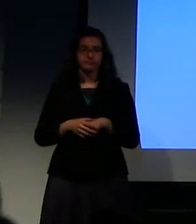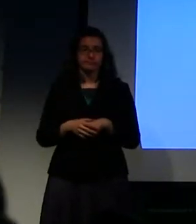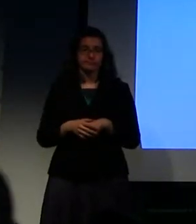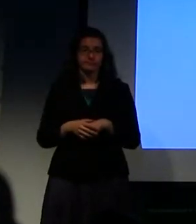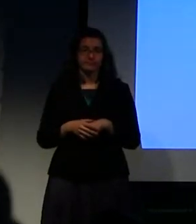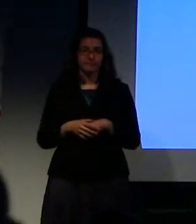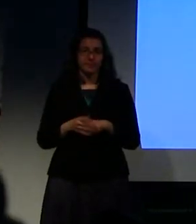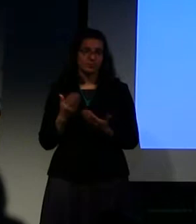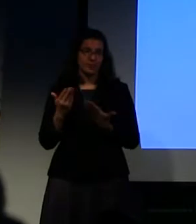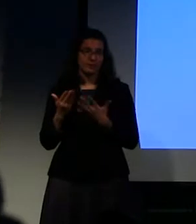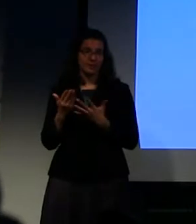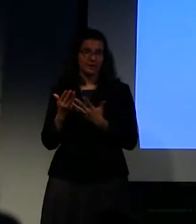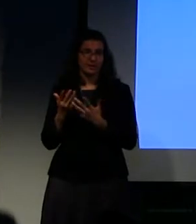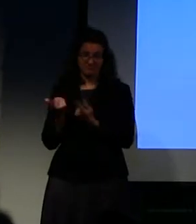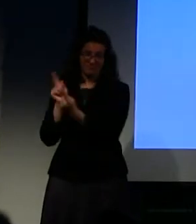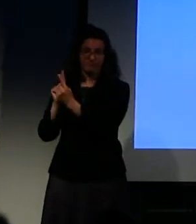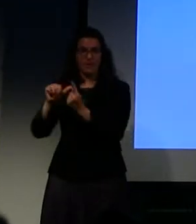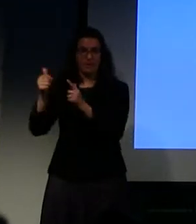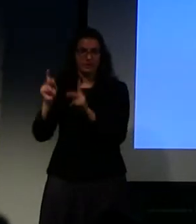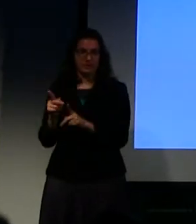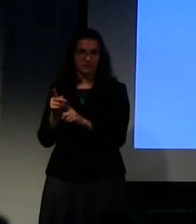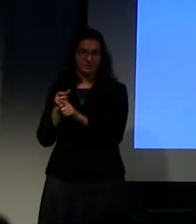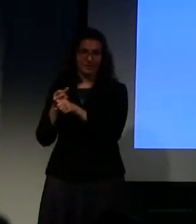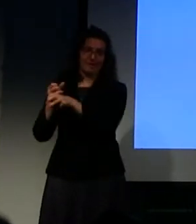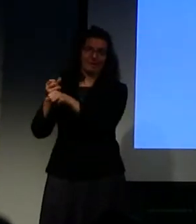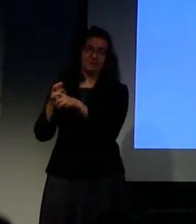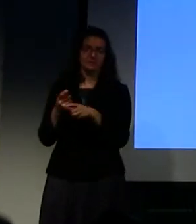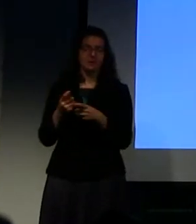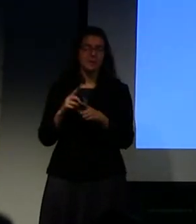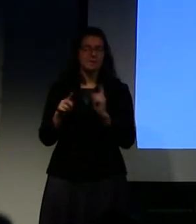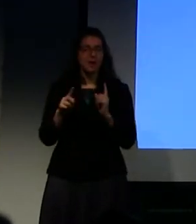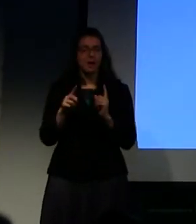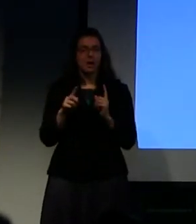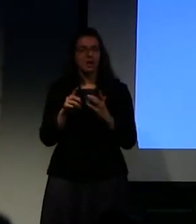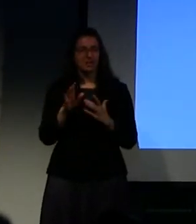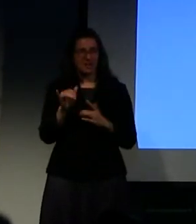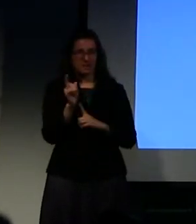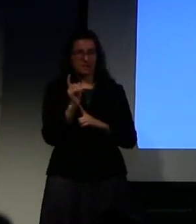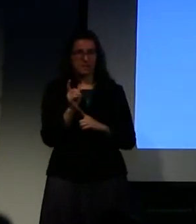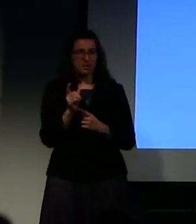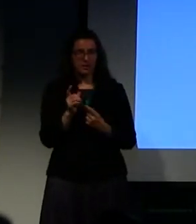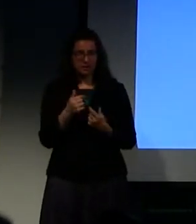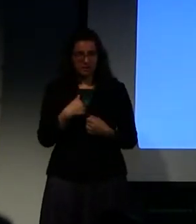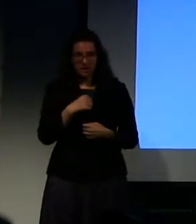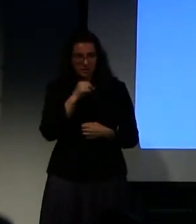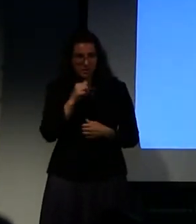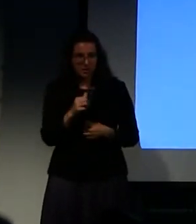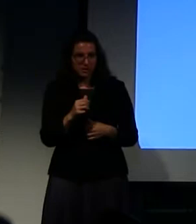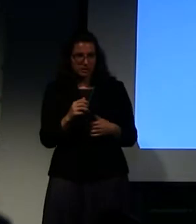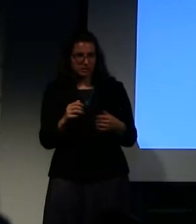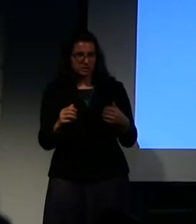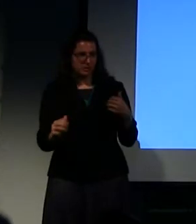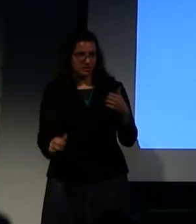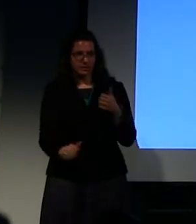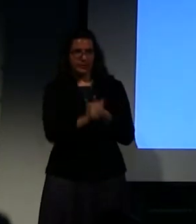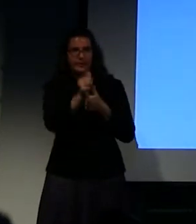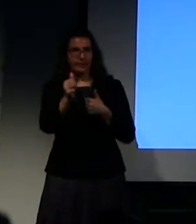accosted somebody else. But for a moment, it wasn't that I threatened him. I didn't,